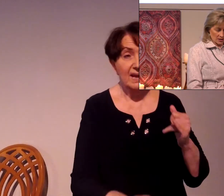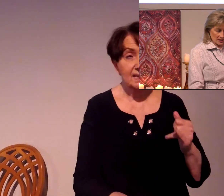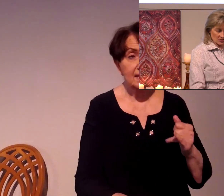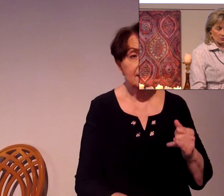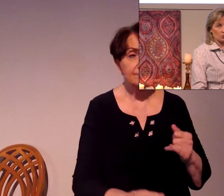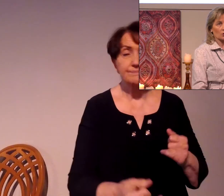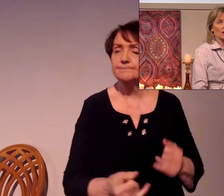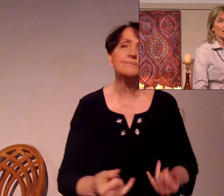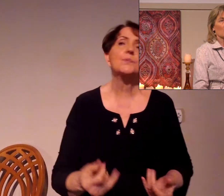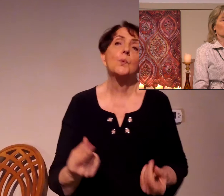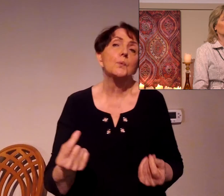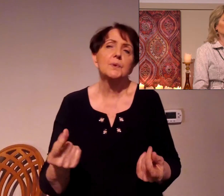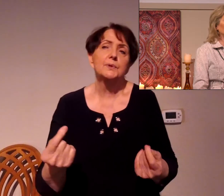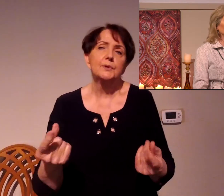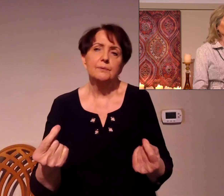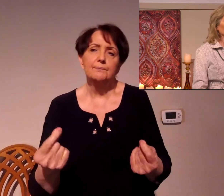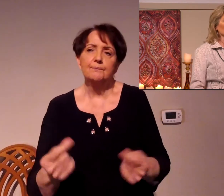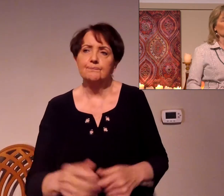to do is we're